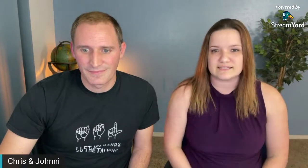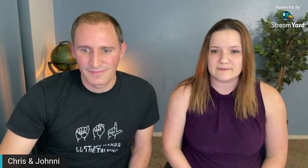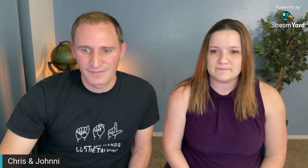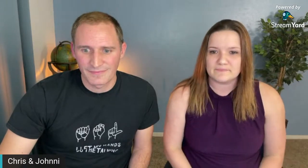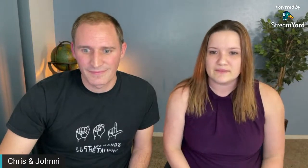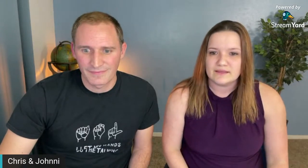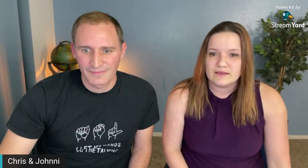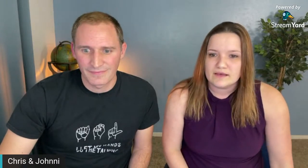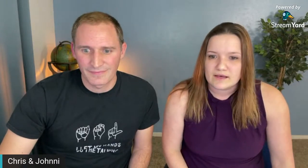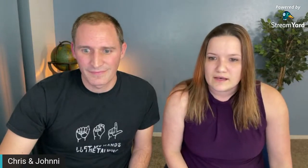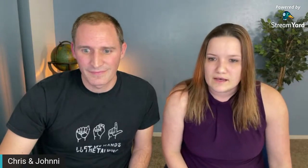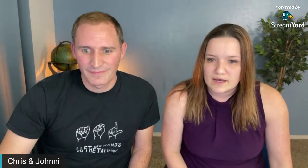that. How